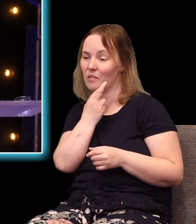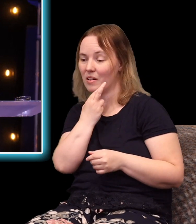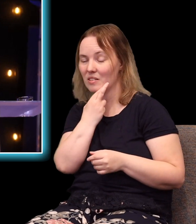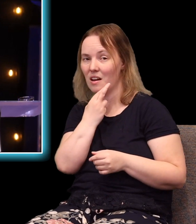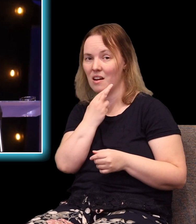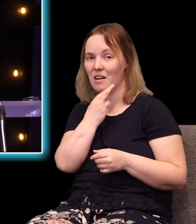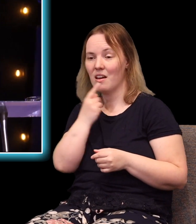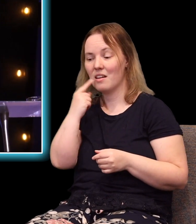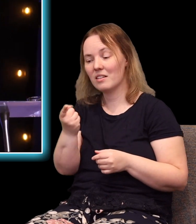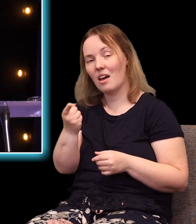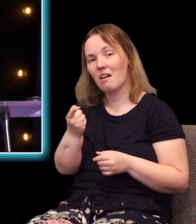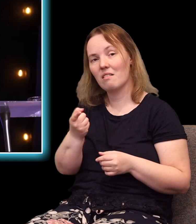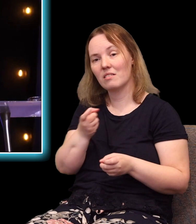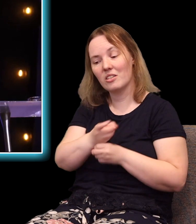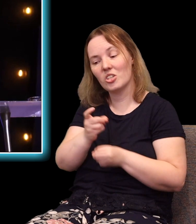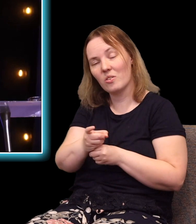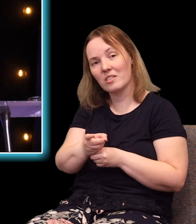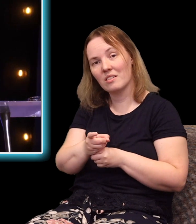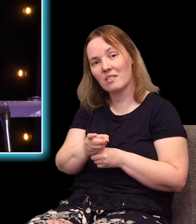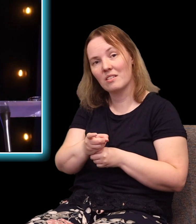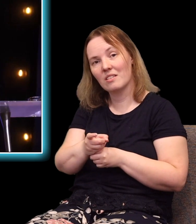jokes, my wife says, very funny, Roy.